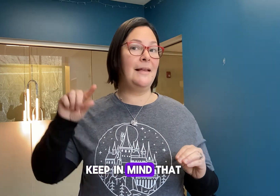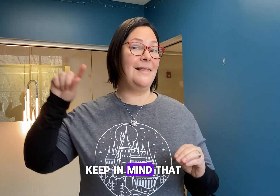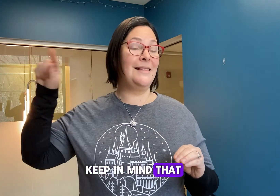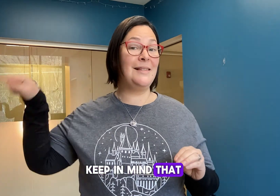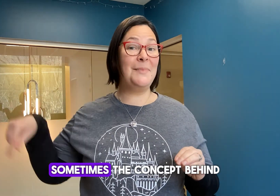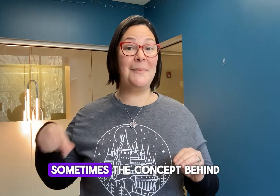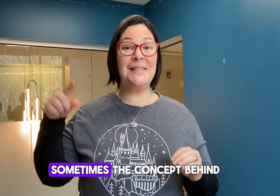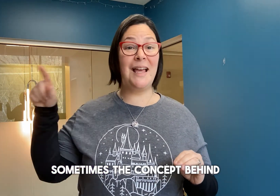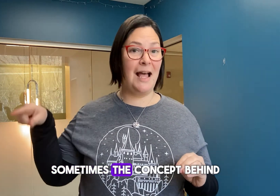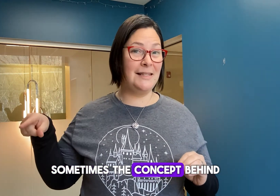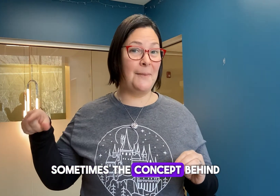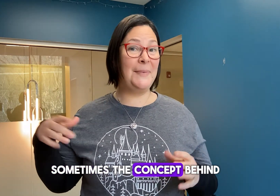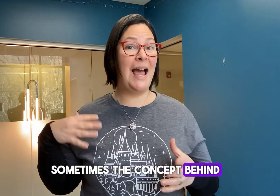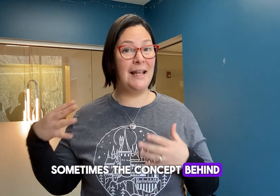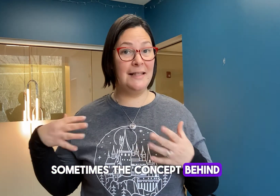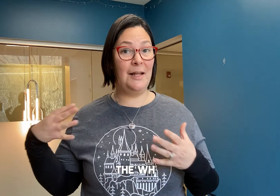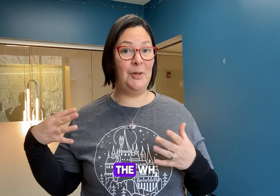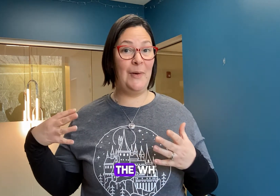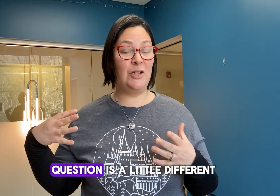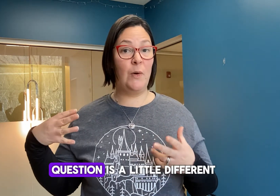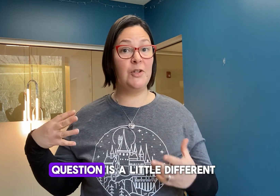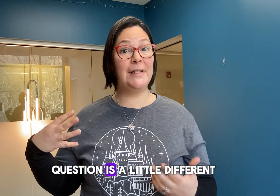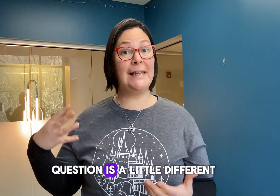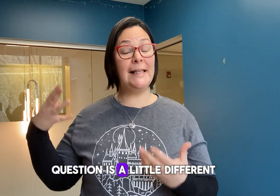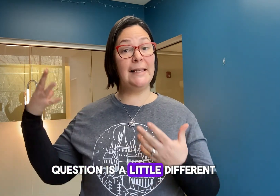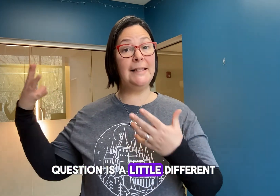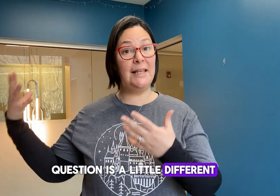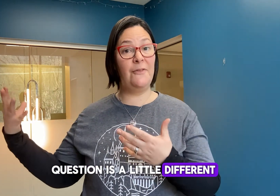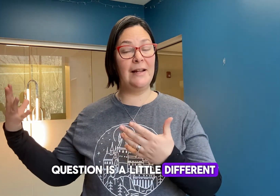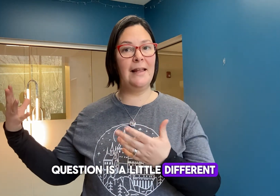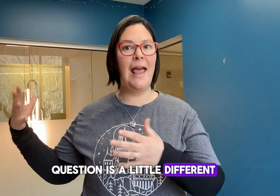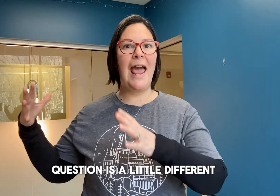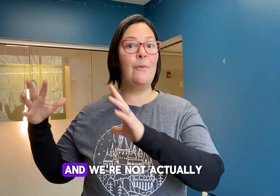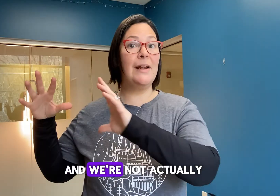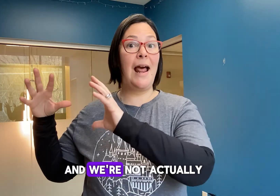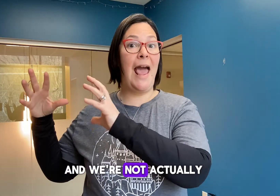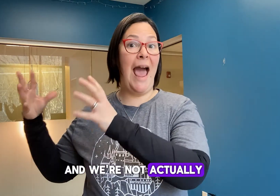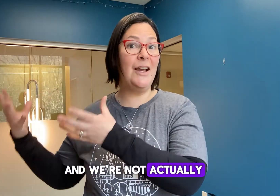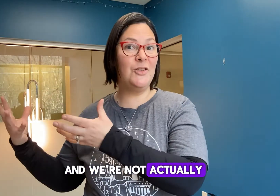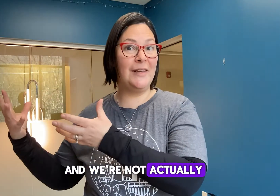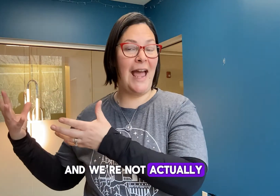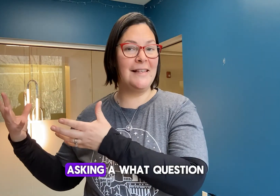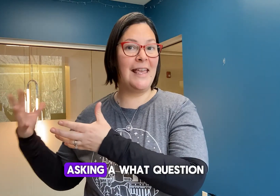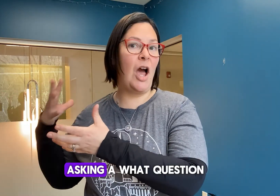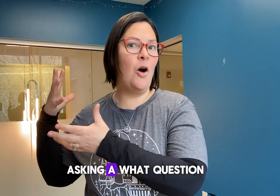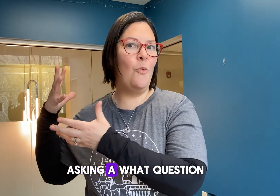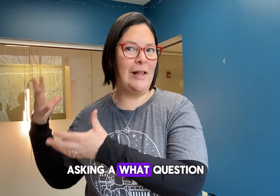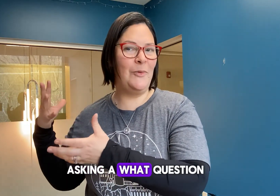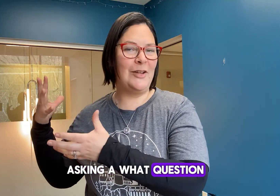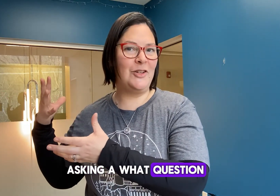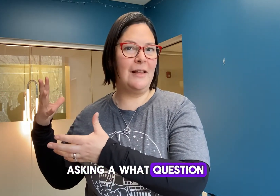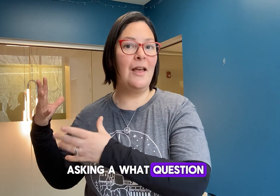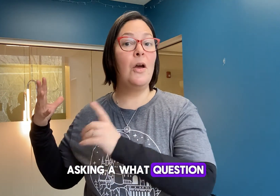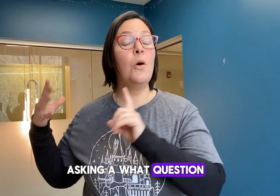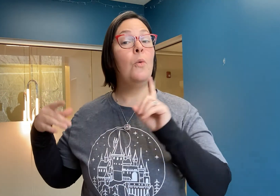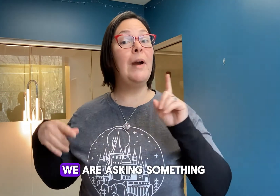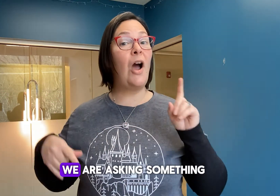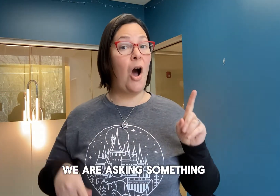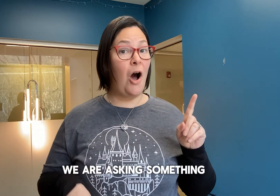that sometimes the concept behind the WH question is a little different, and we're not actually asking a what question. We